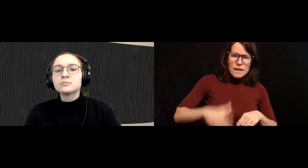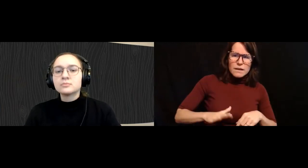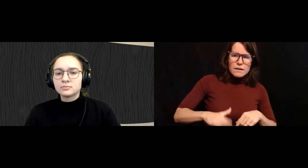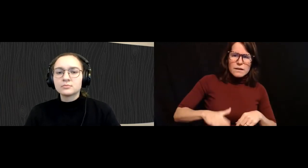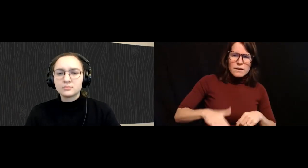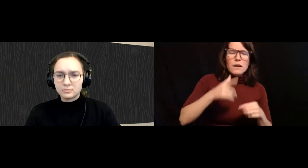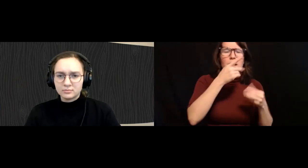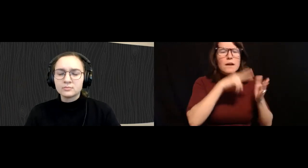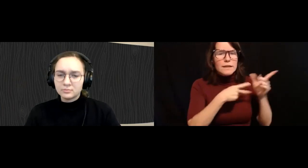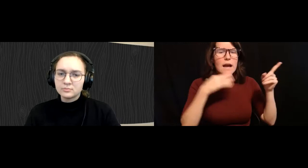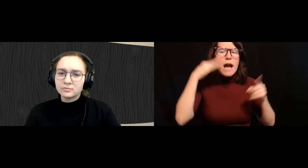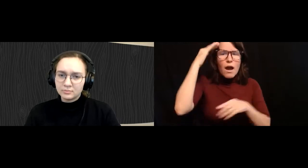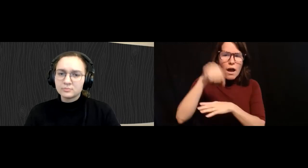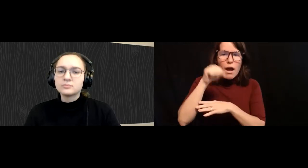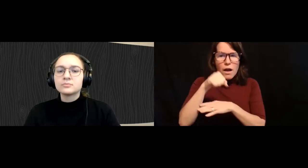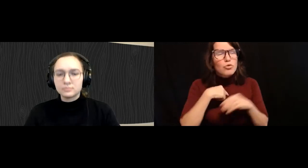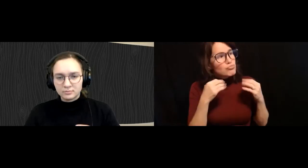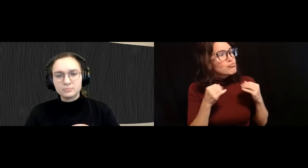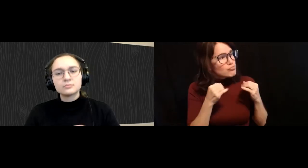what's going on with I don't know what's going on.